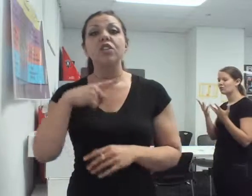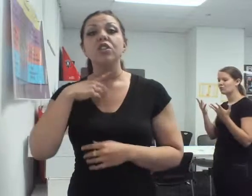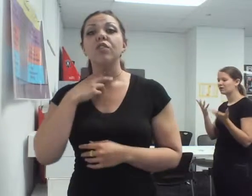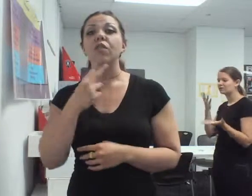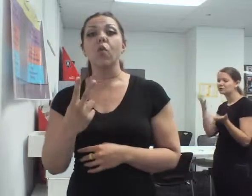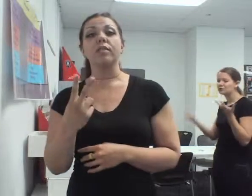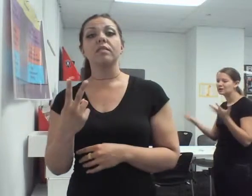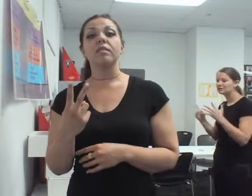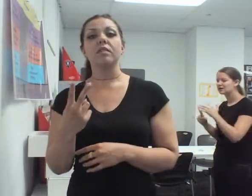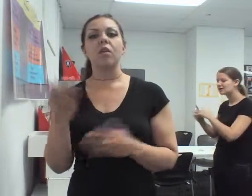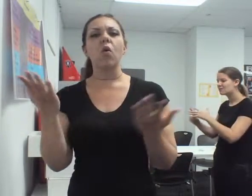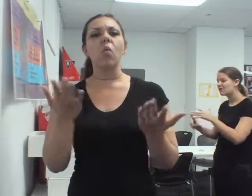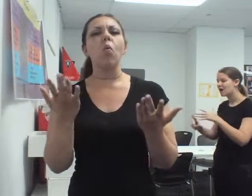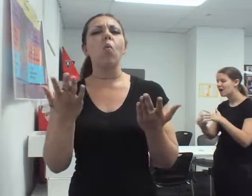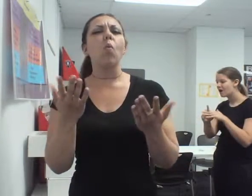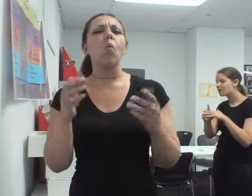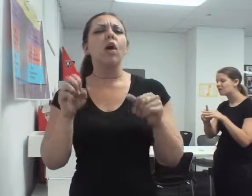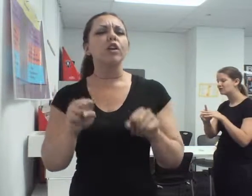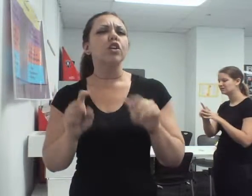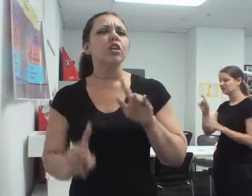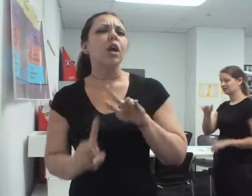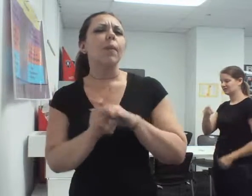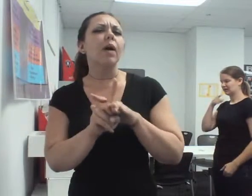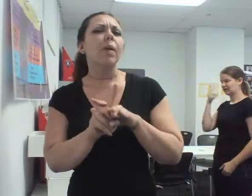they talk about that hearing people in general won't know?